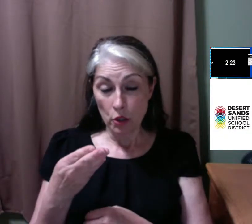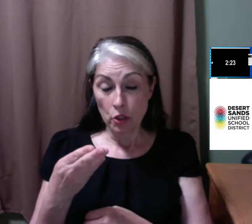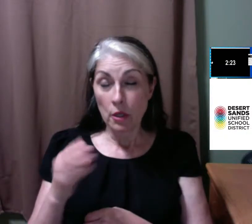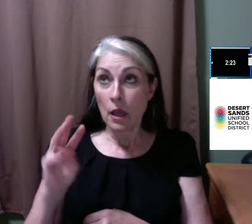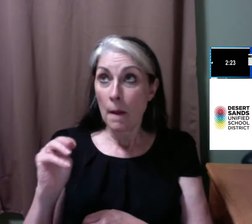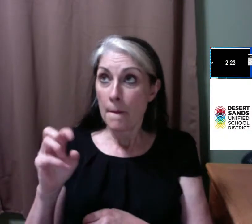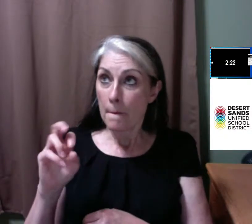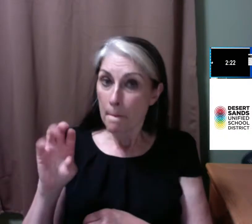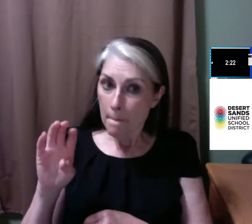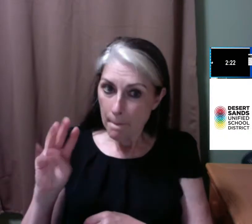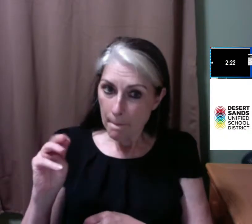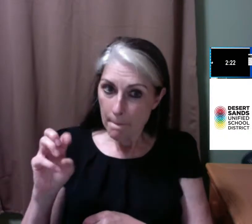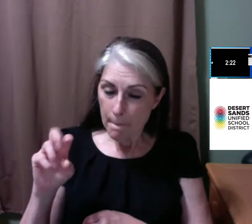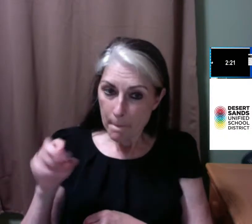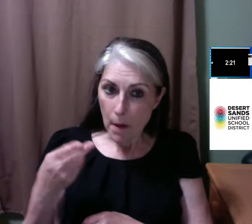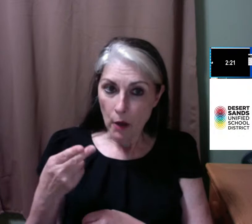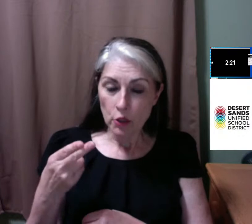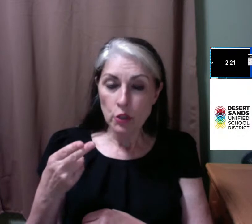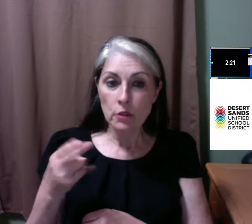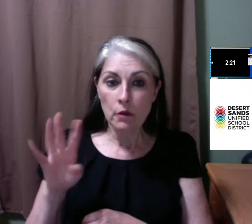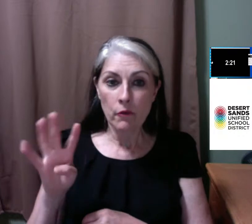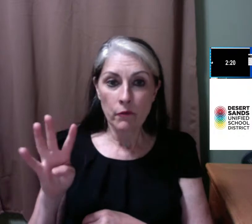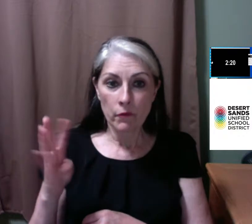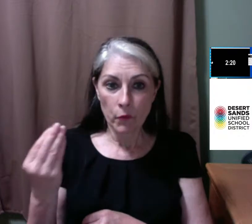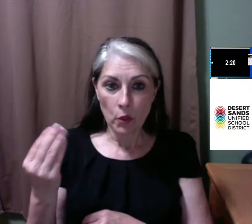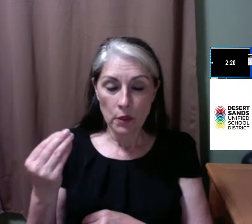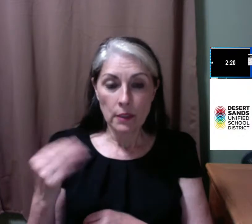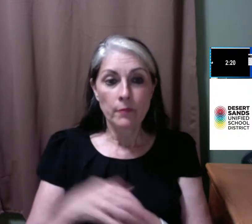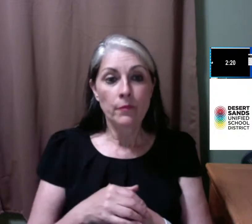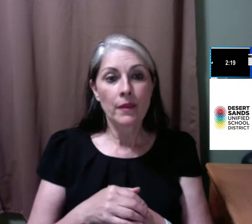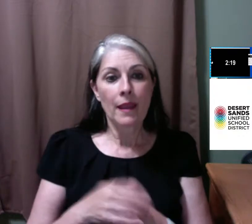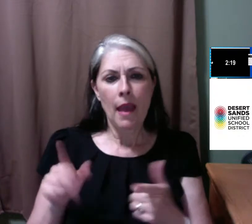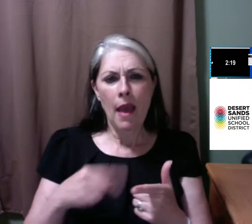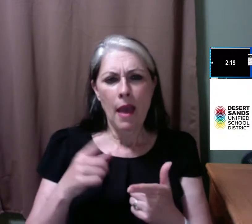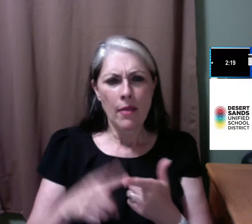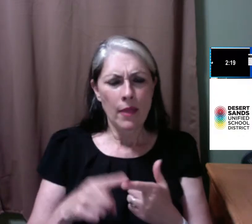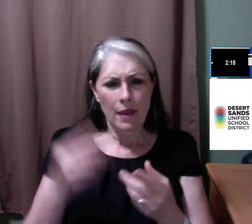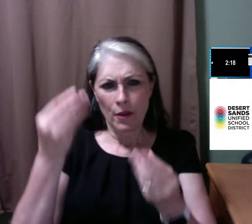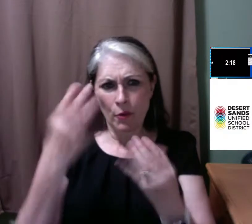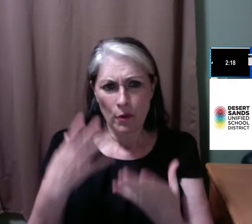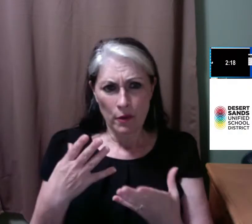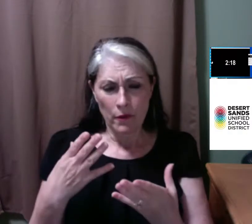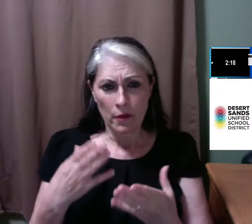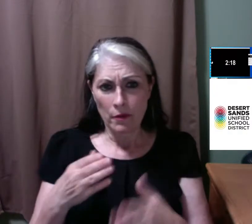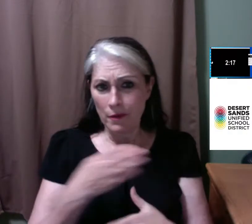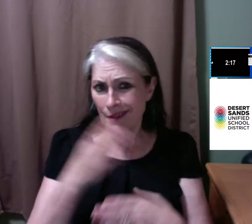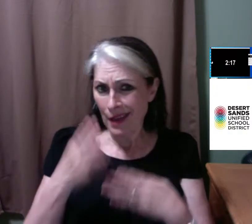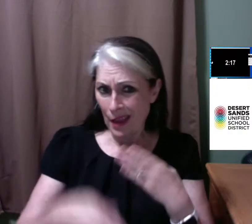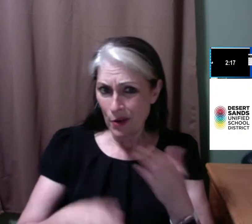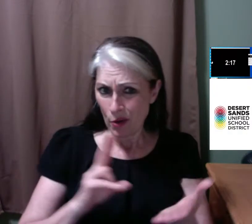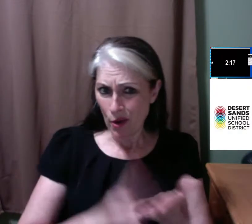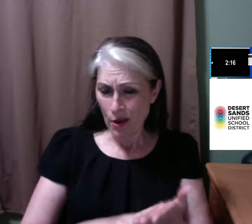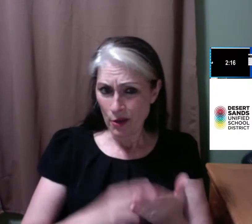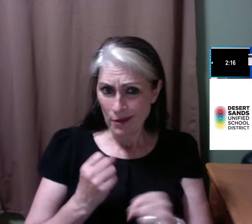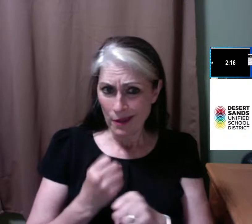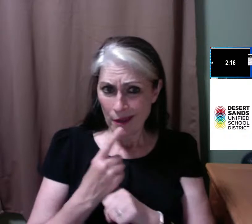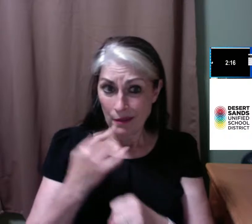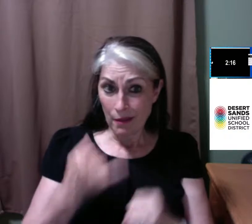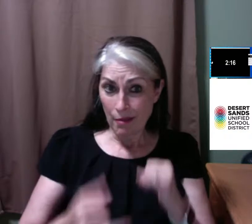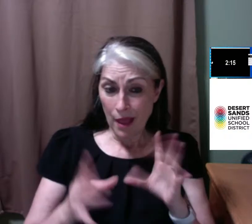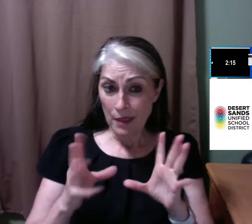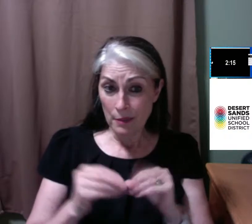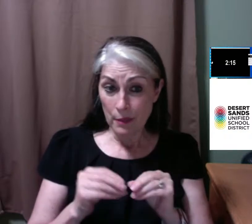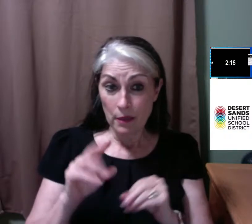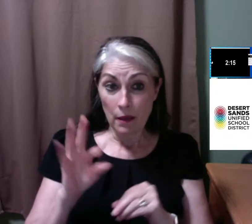March 14th, 2023, and then on March 20th, we were notified the cabinet decided to end our Medi-Cal contract for the following year. And the last meeting, we were told fiscal was